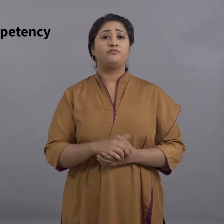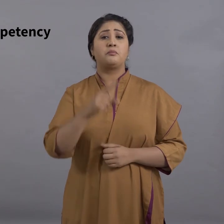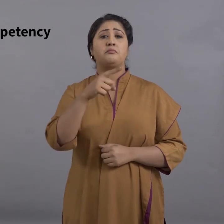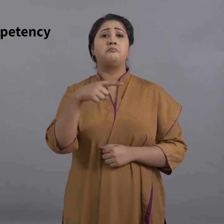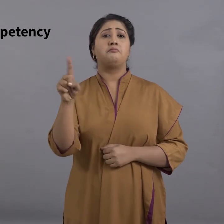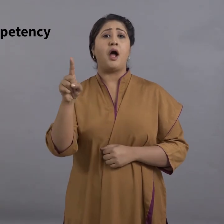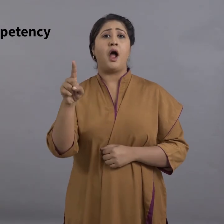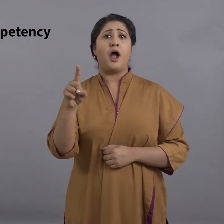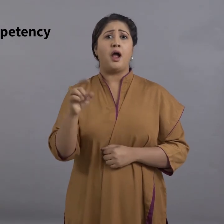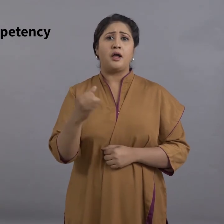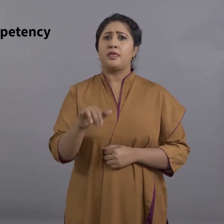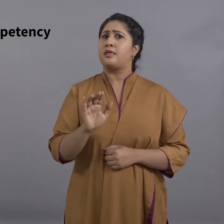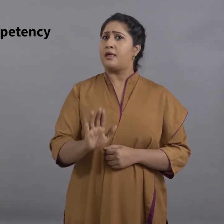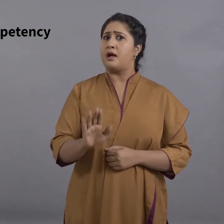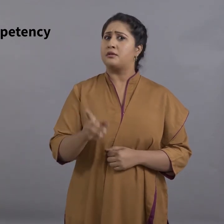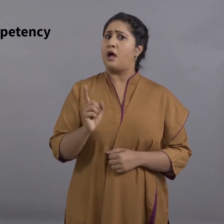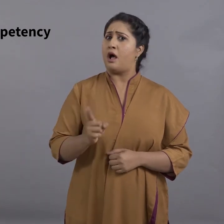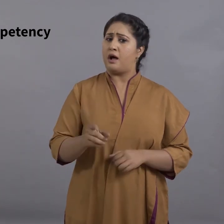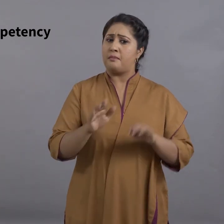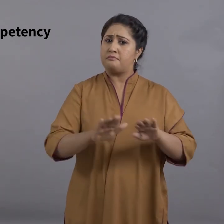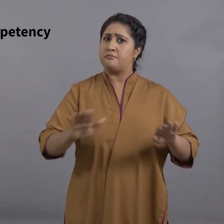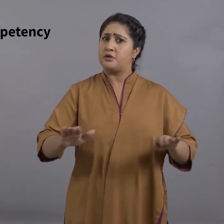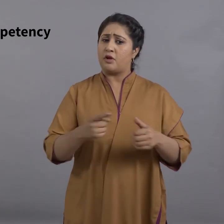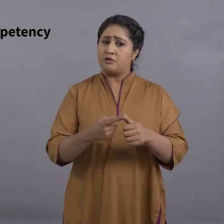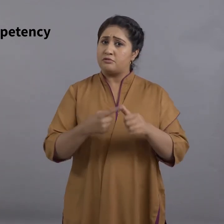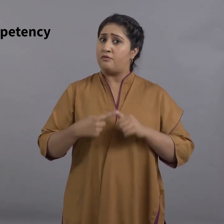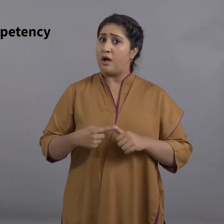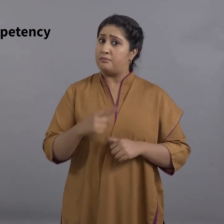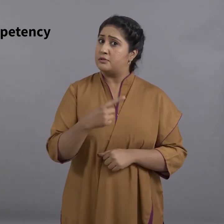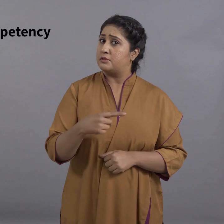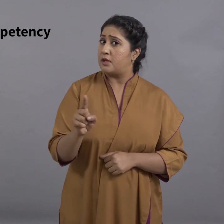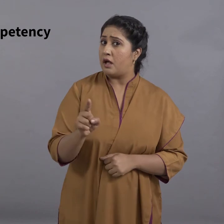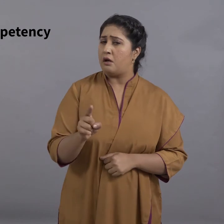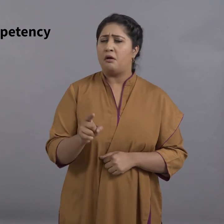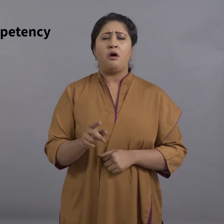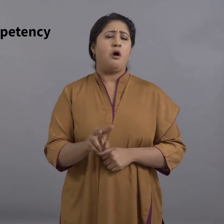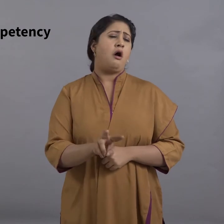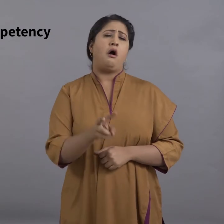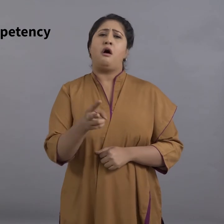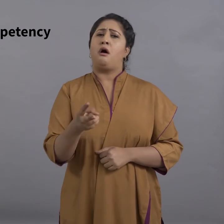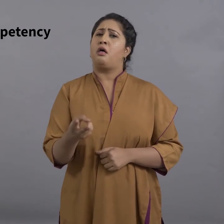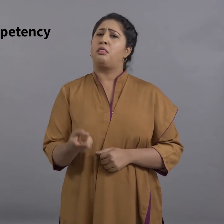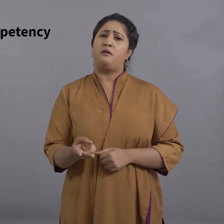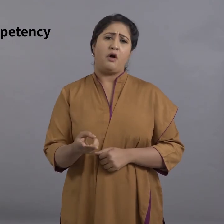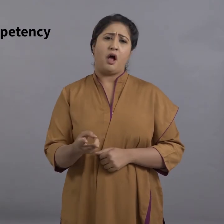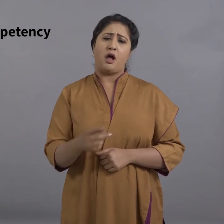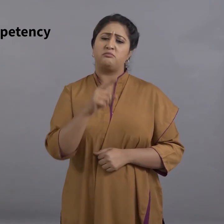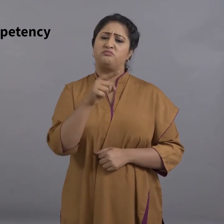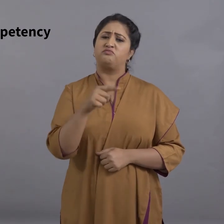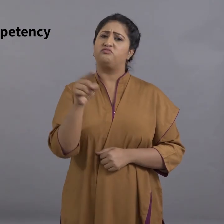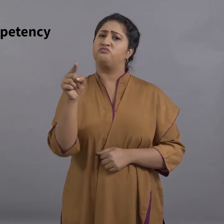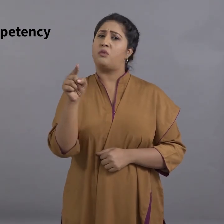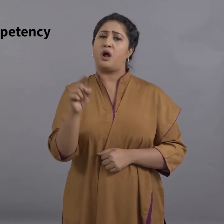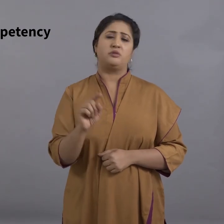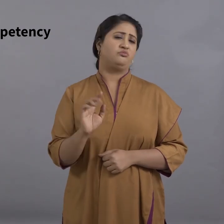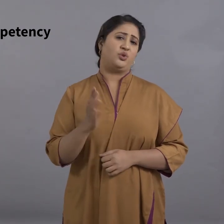Mark yes if the student answers correctly. Otherwise, mark as no.